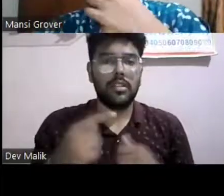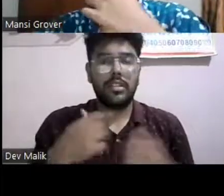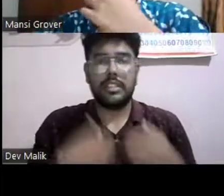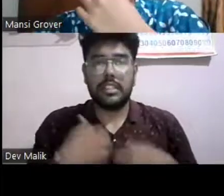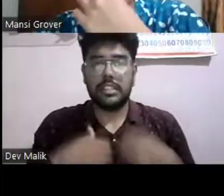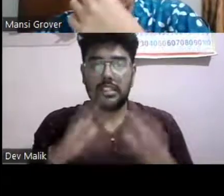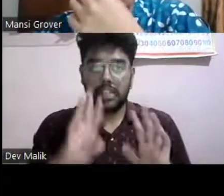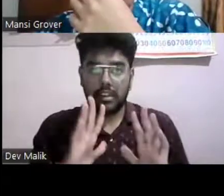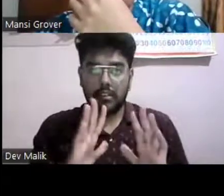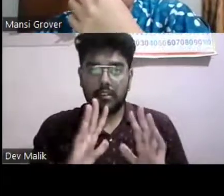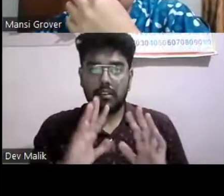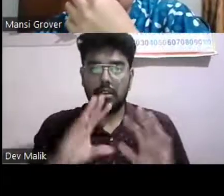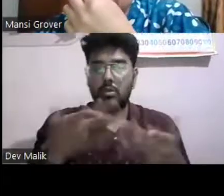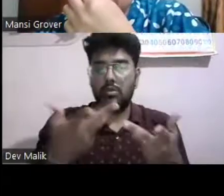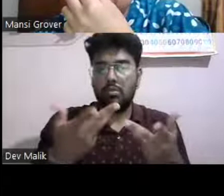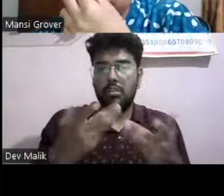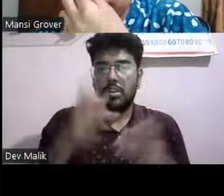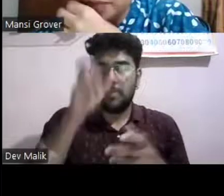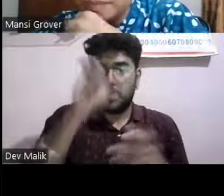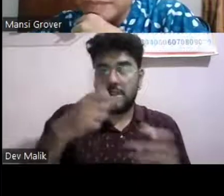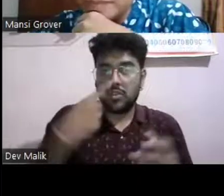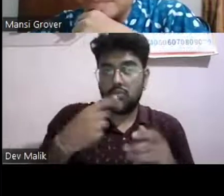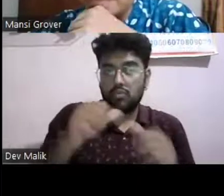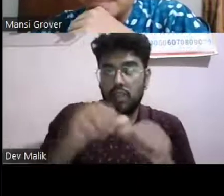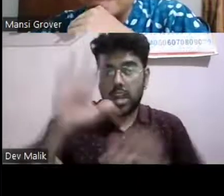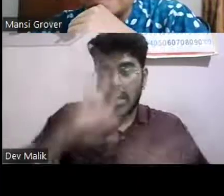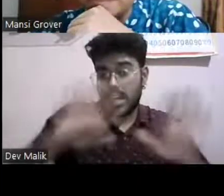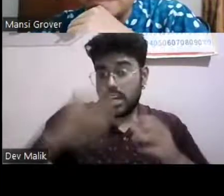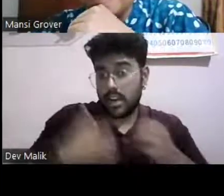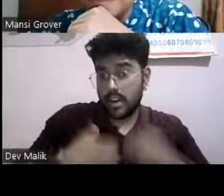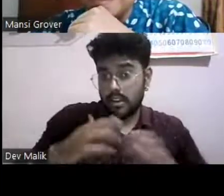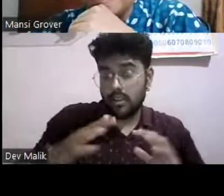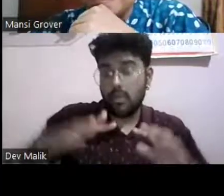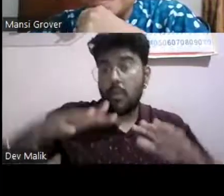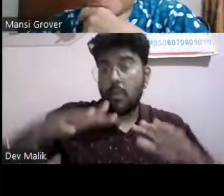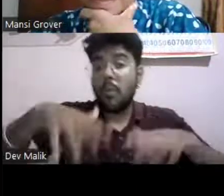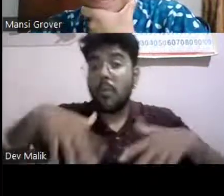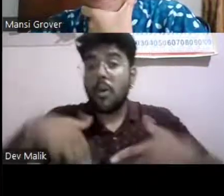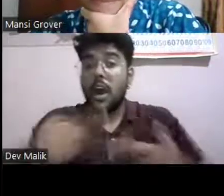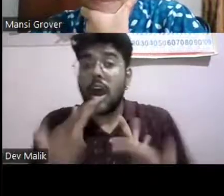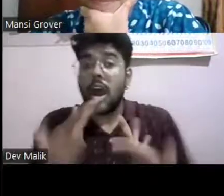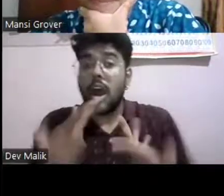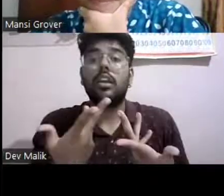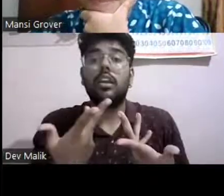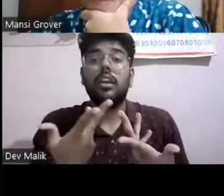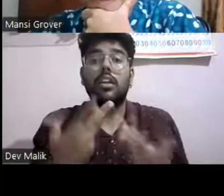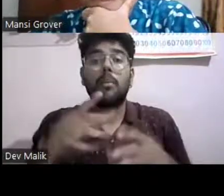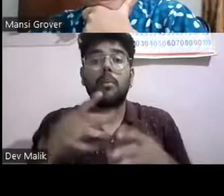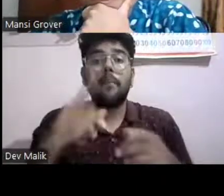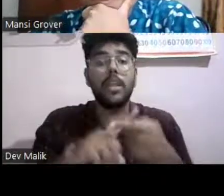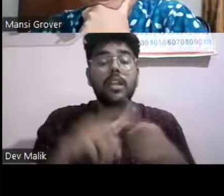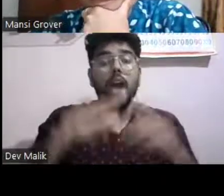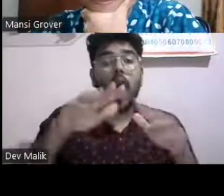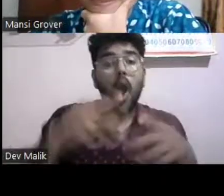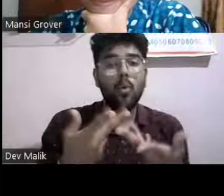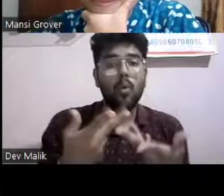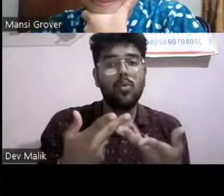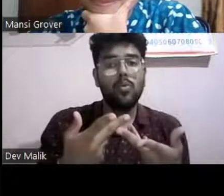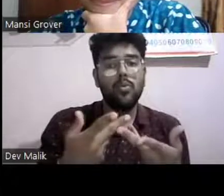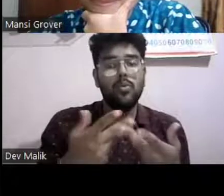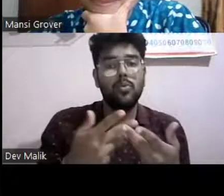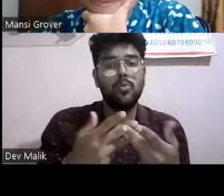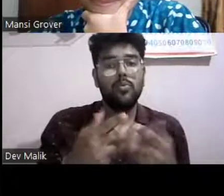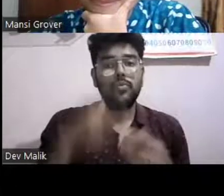that there is no backstory given, like why and how a person got disabled, but you just show the disability and as